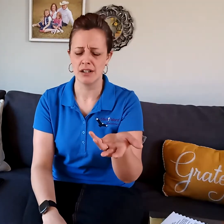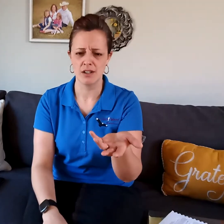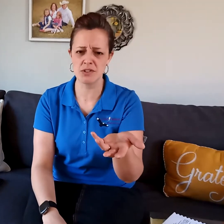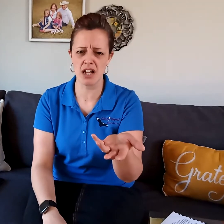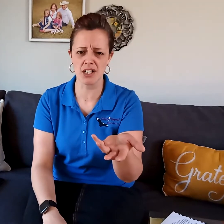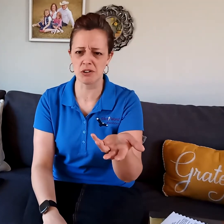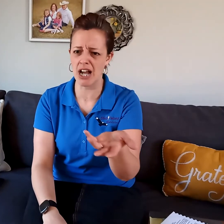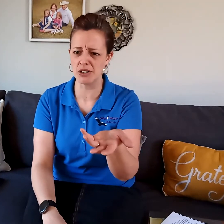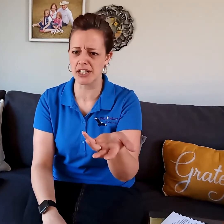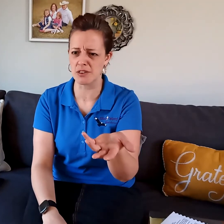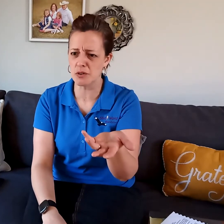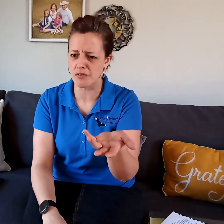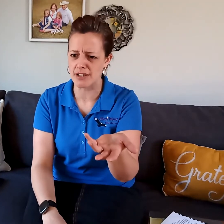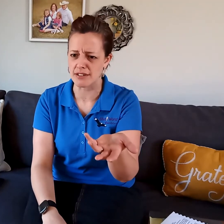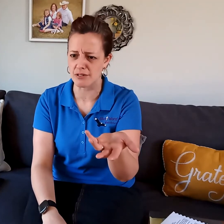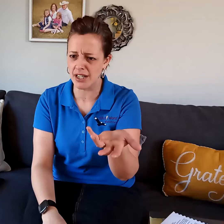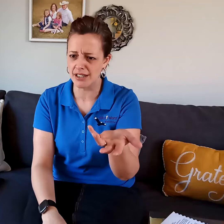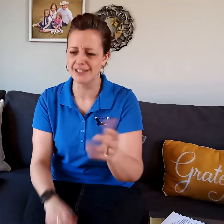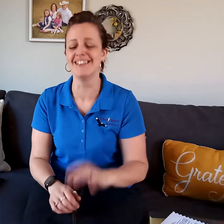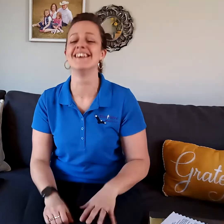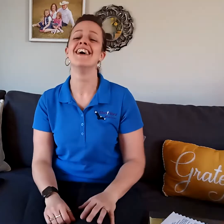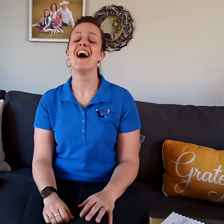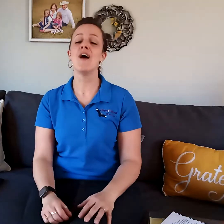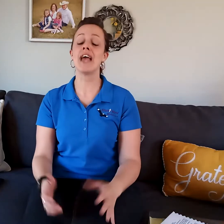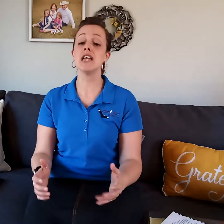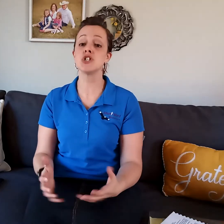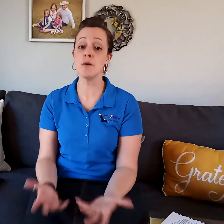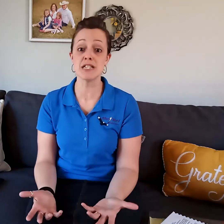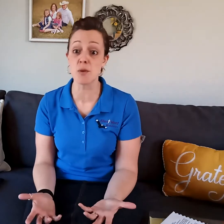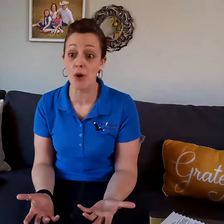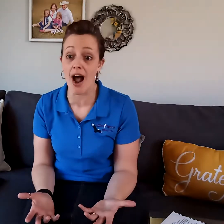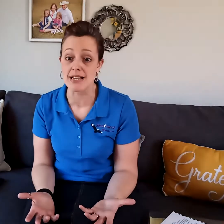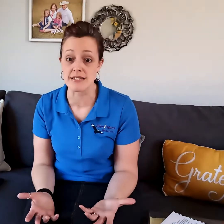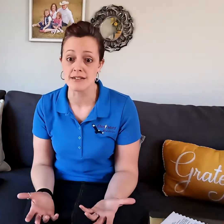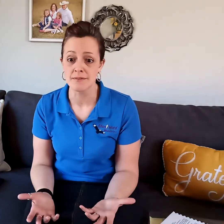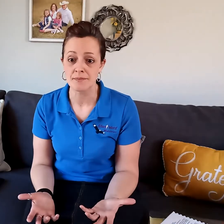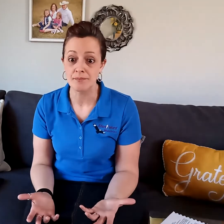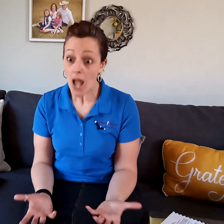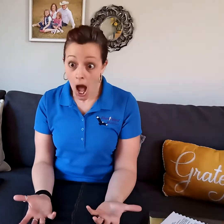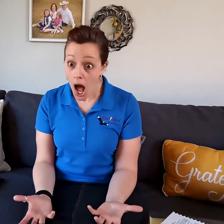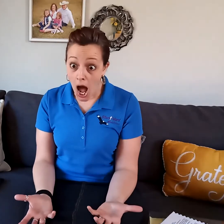Who's not going to cry looking at those faces, right? Okay, show me surprised.